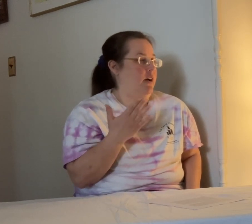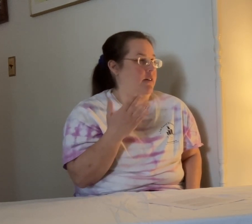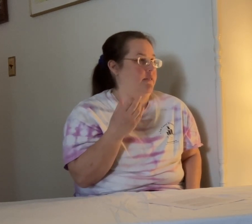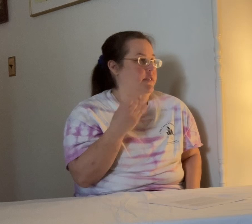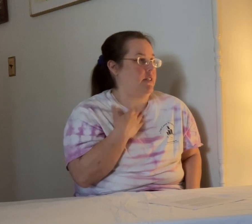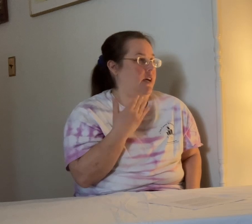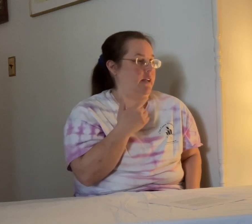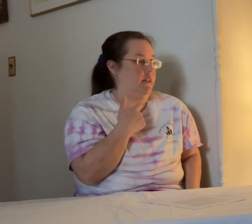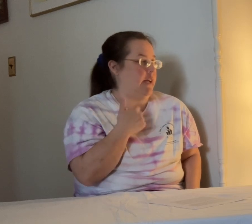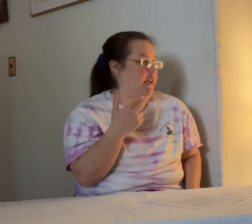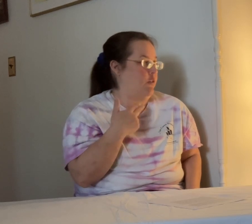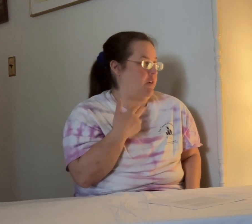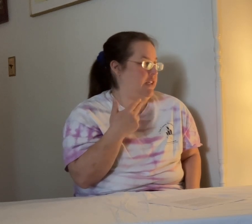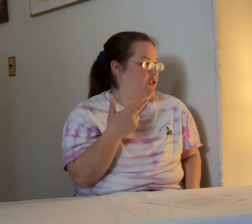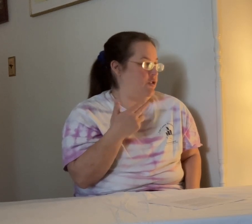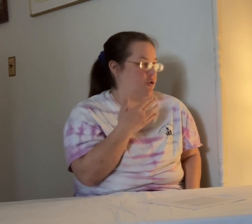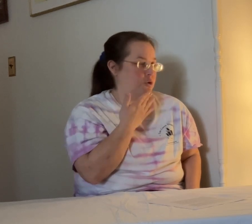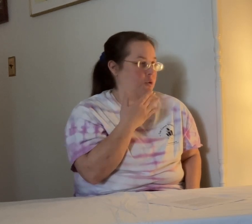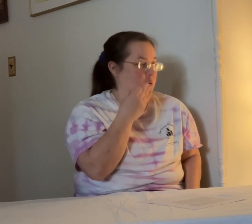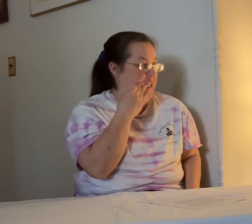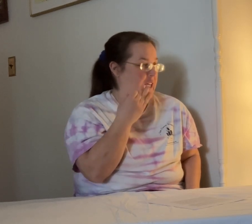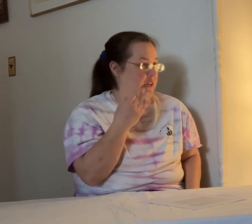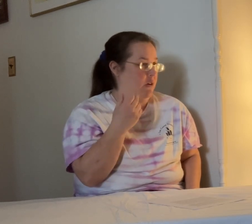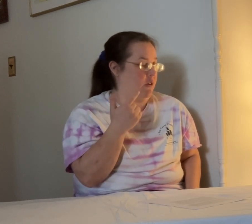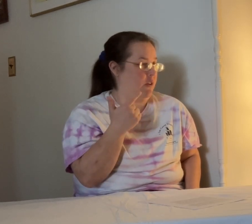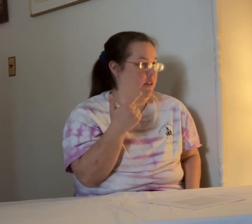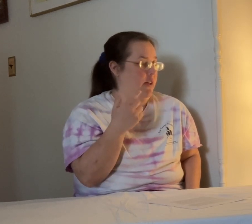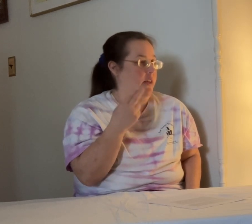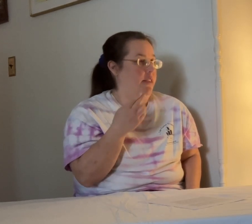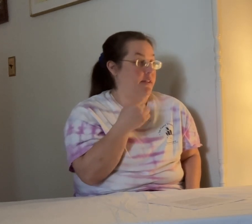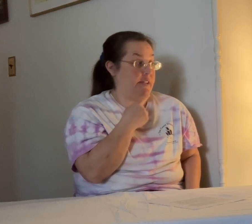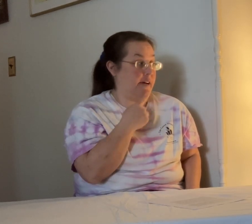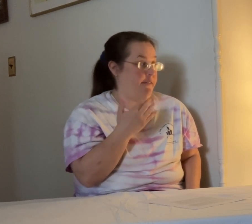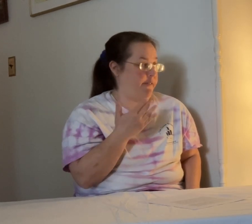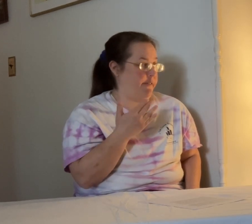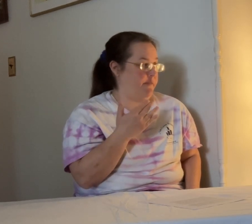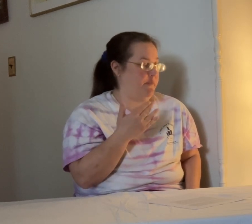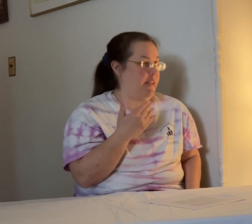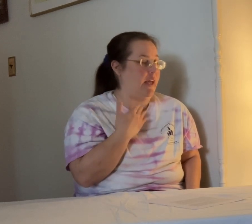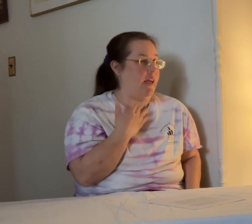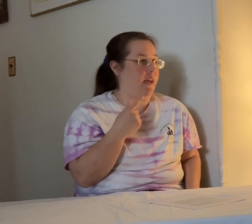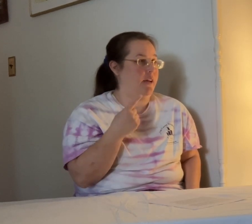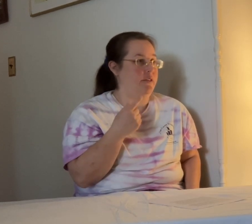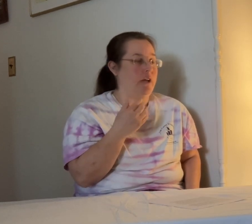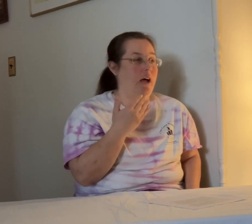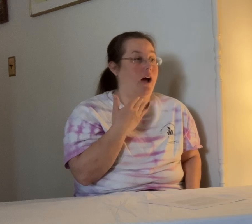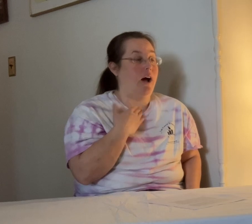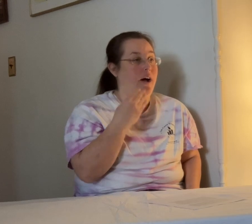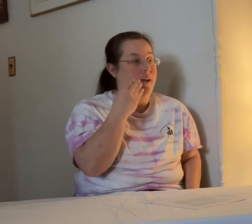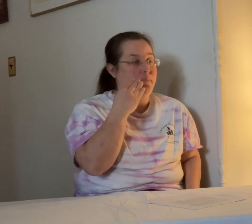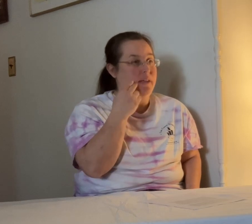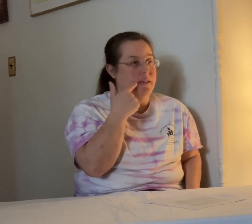of sign language to heal the deaf. And I